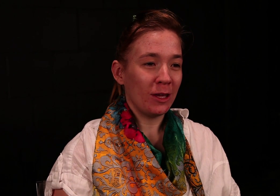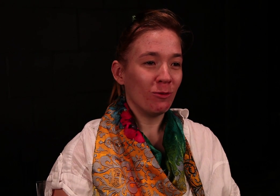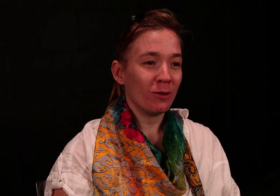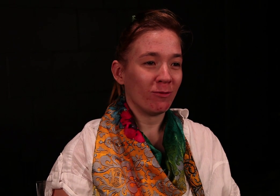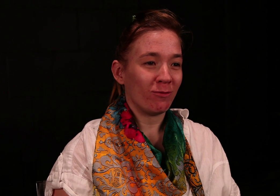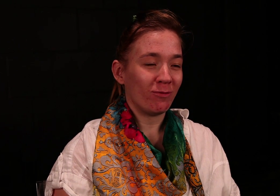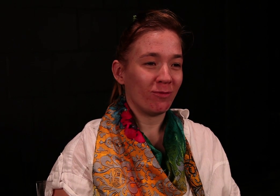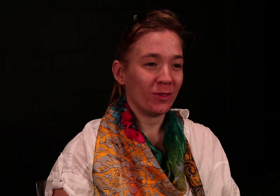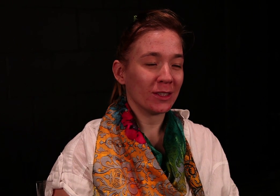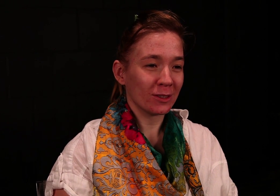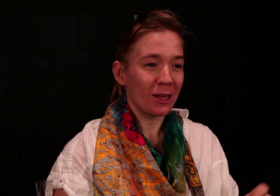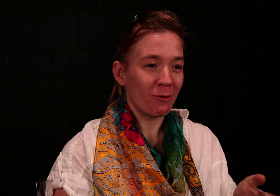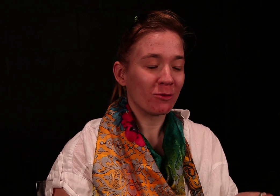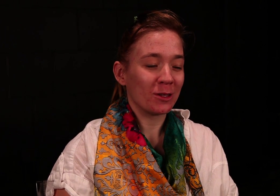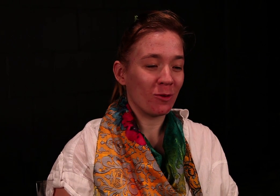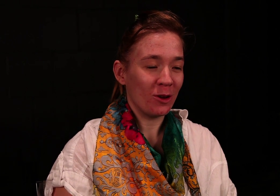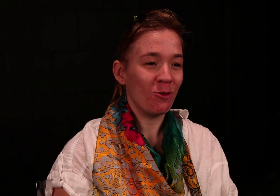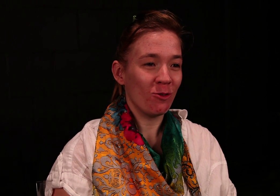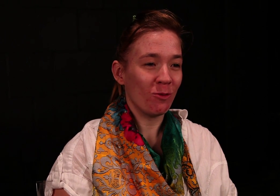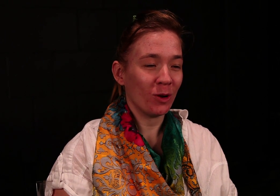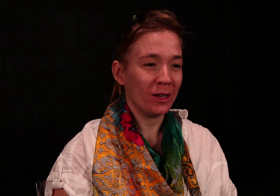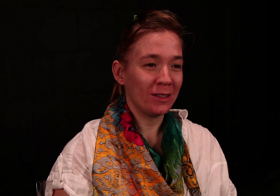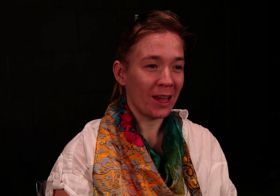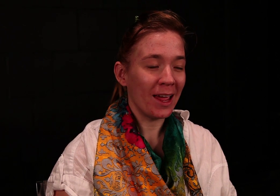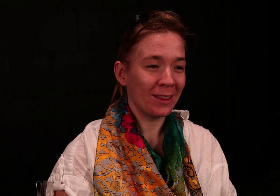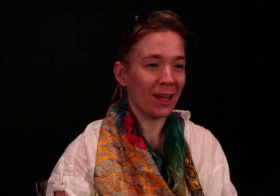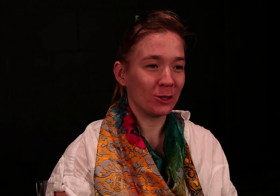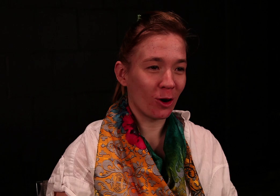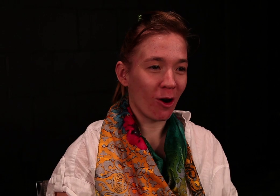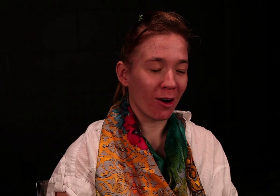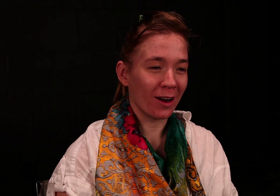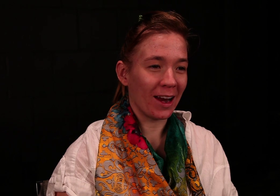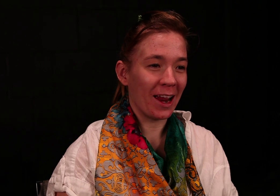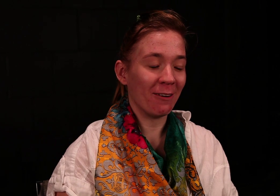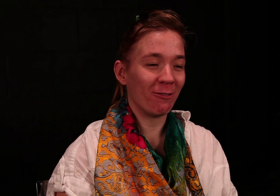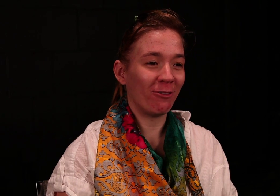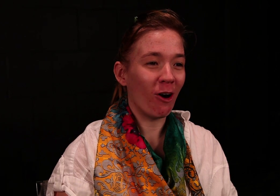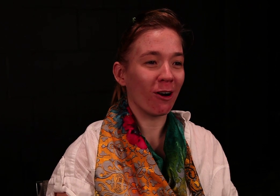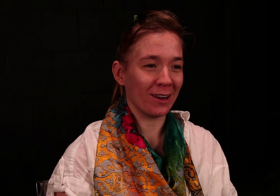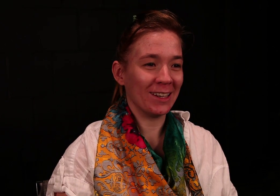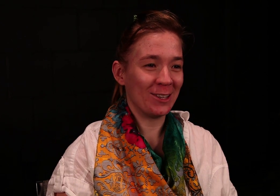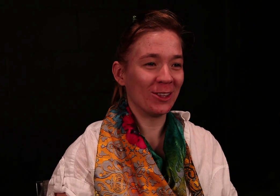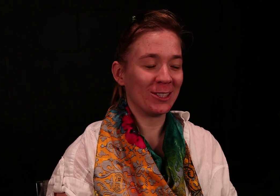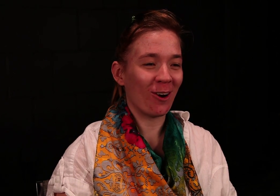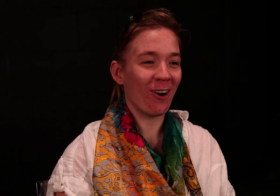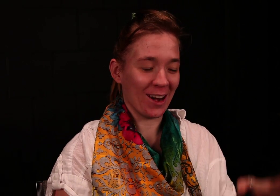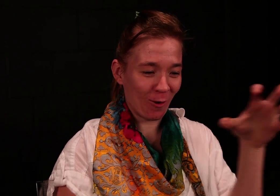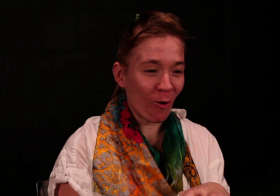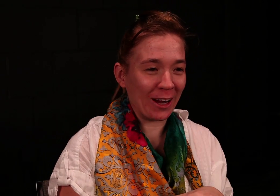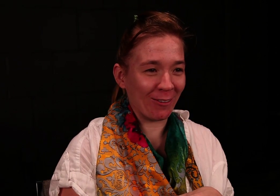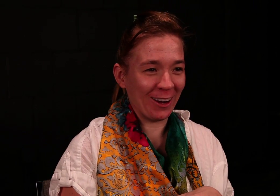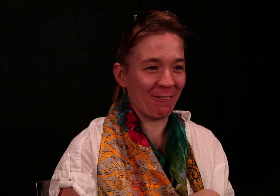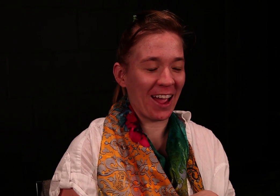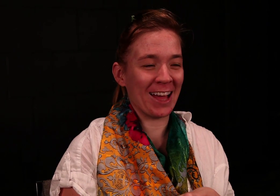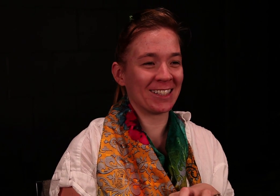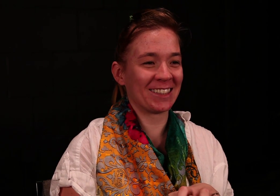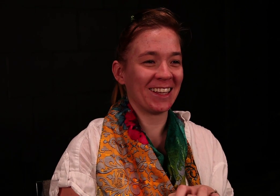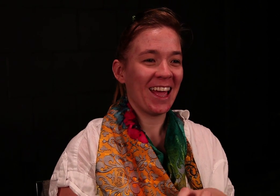would... This is coming from someone who would take that jar and fart into the jar and cork it really fast